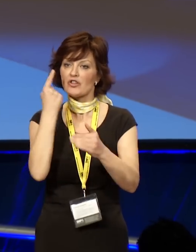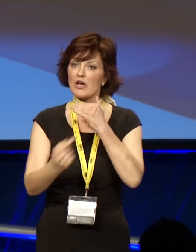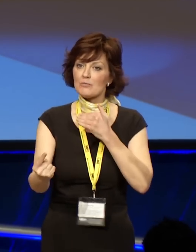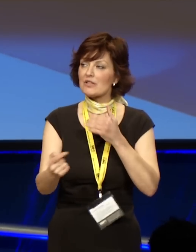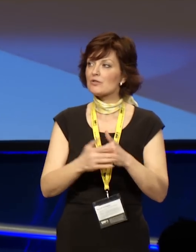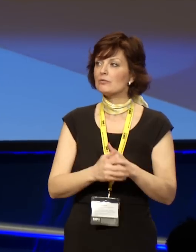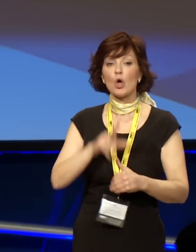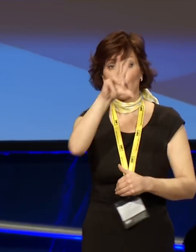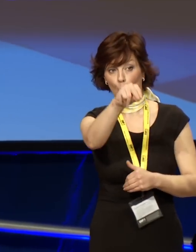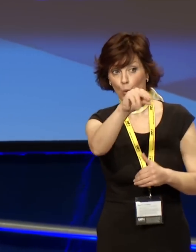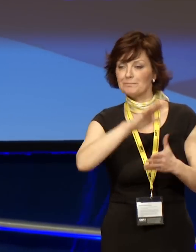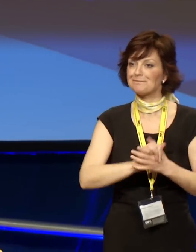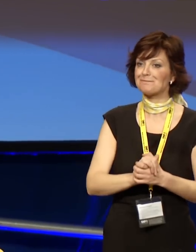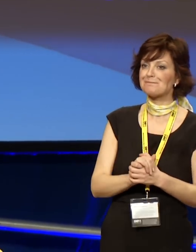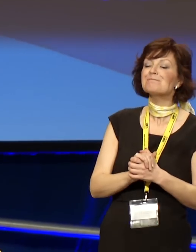No.